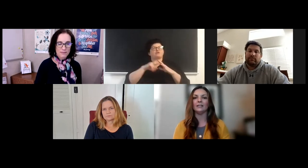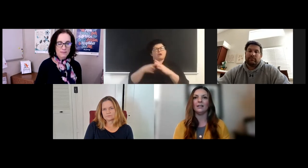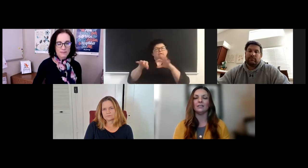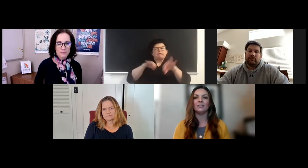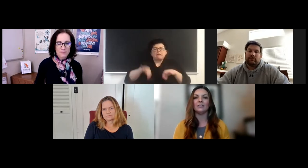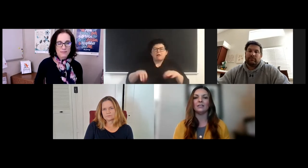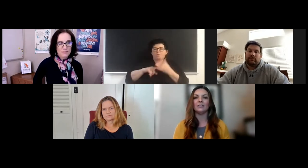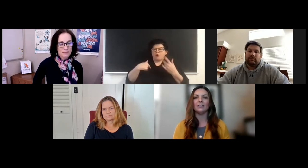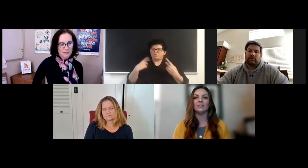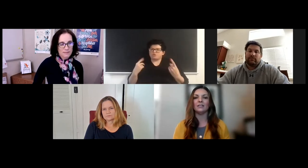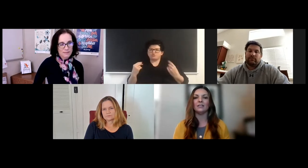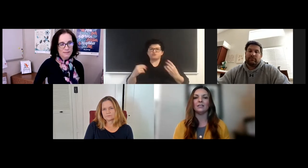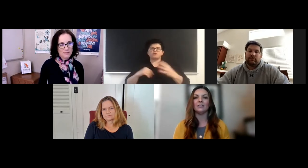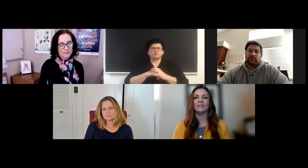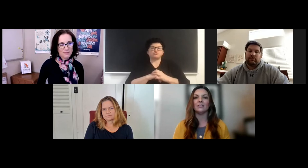doing and.